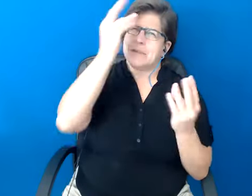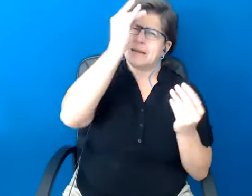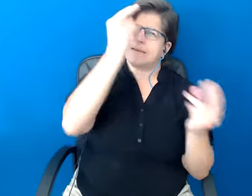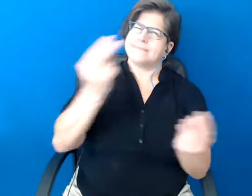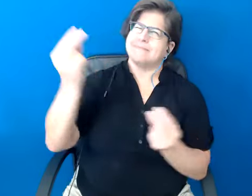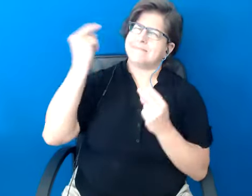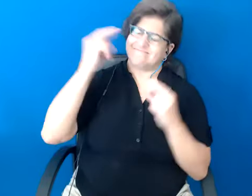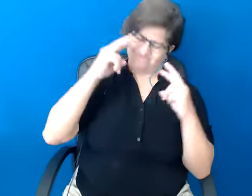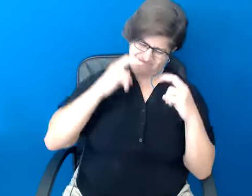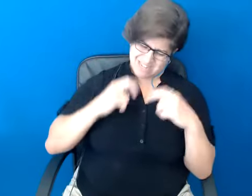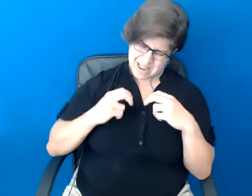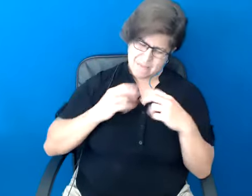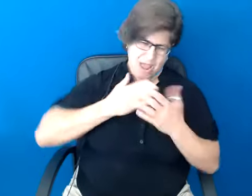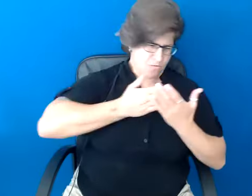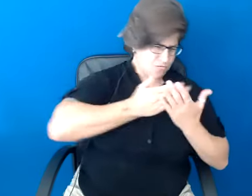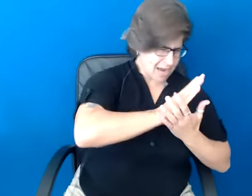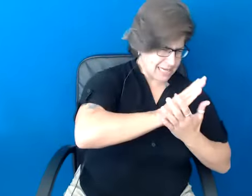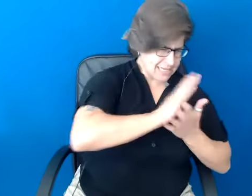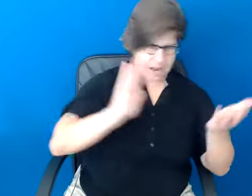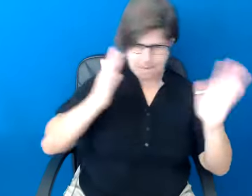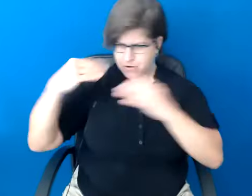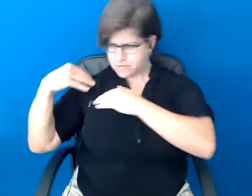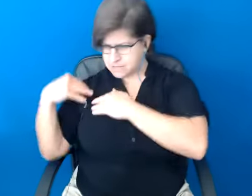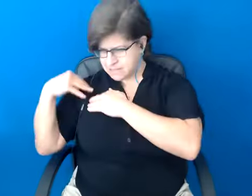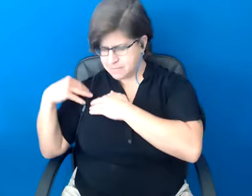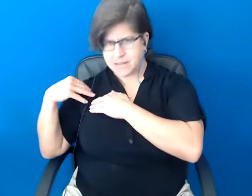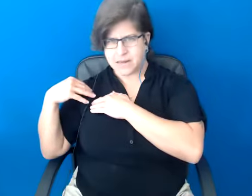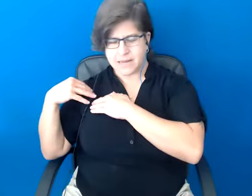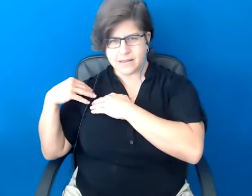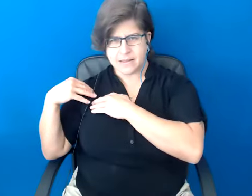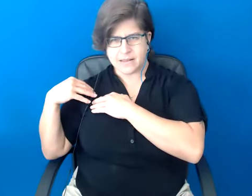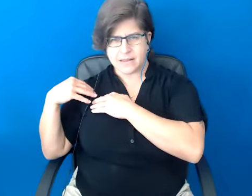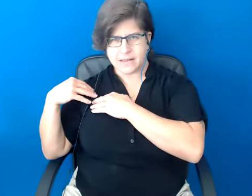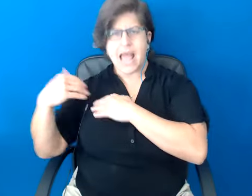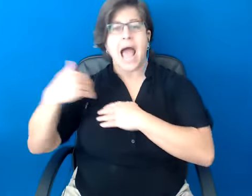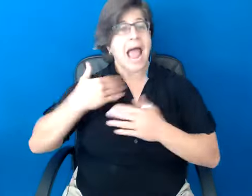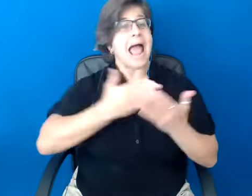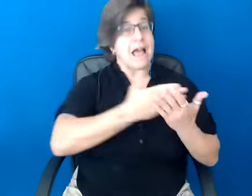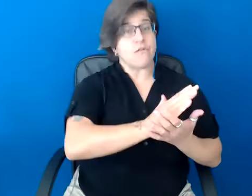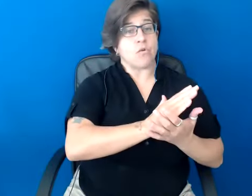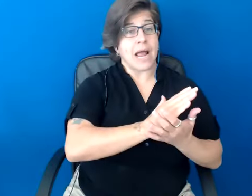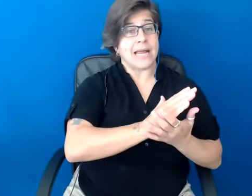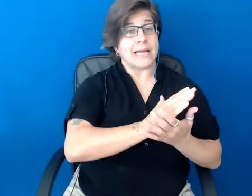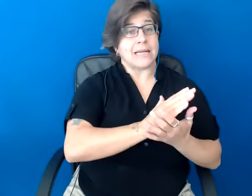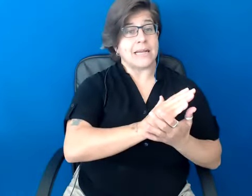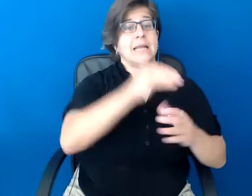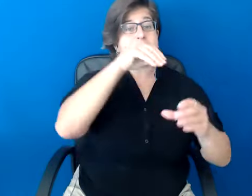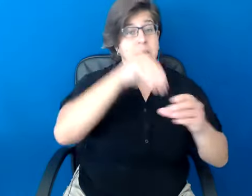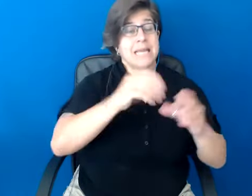over the last months. It's led me to reflect deeply on rights versus